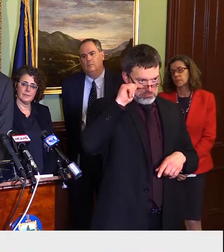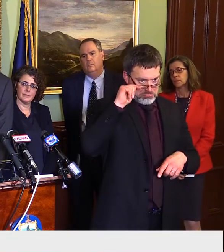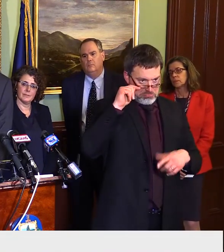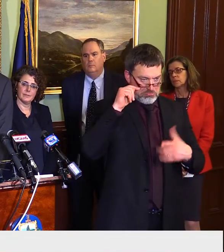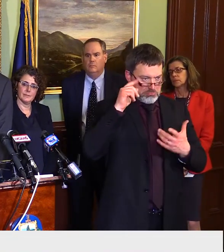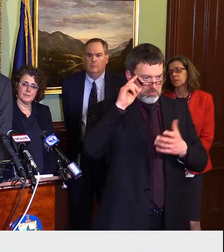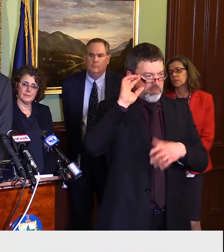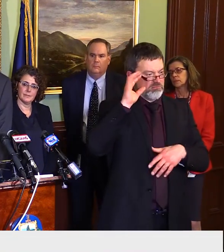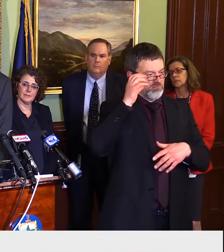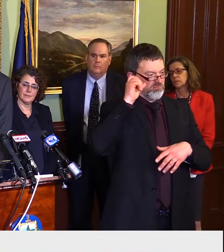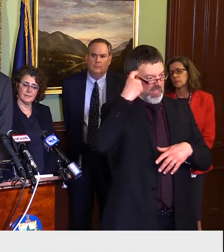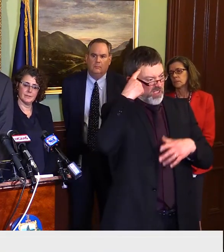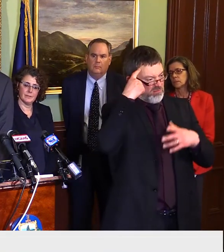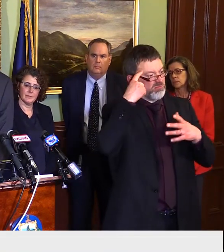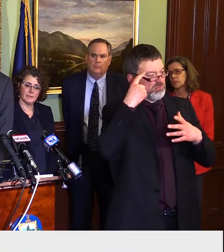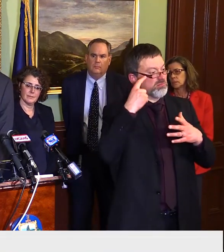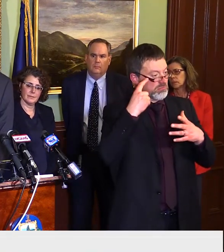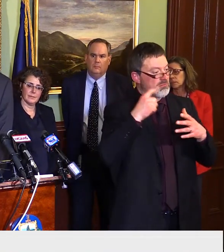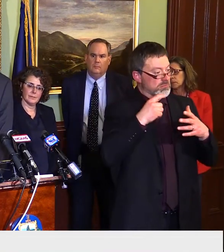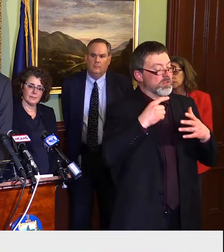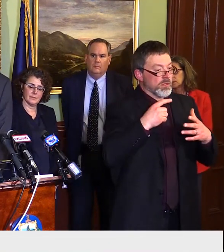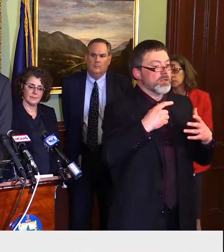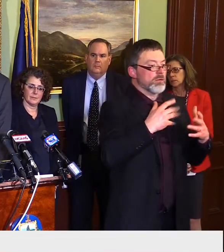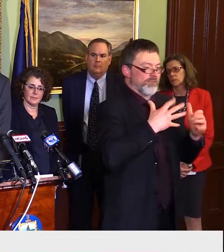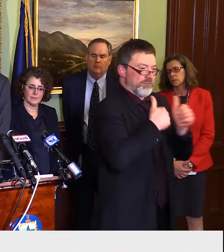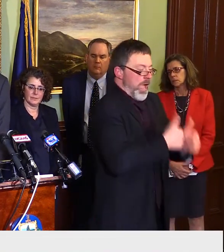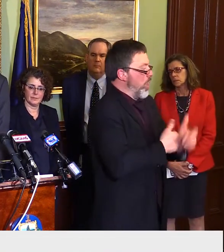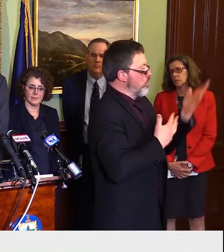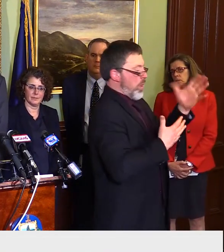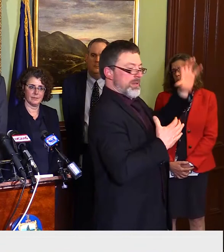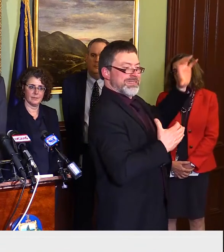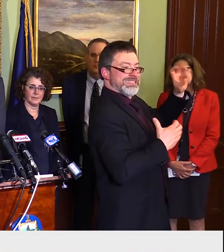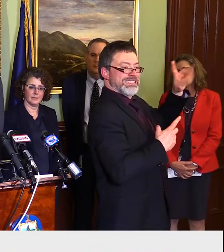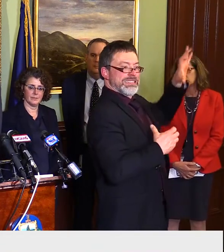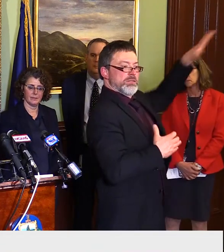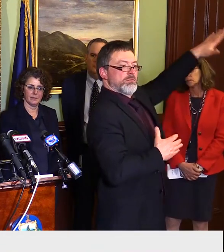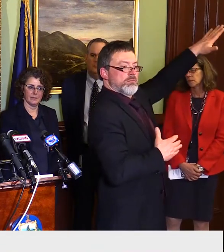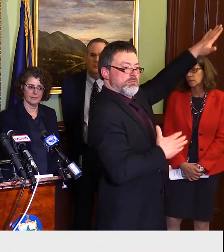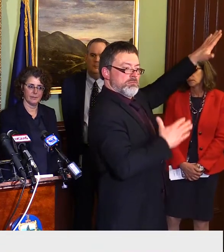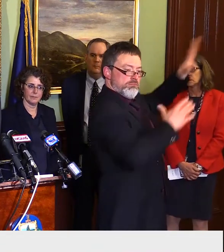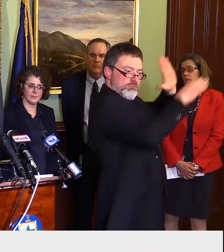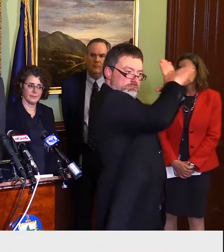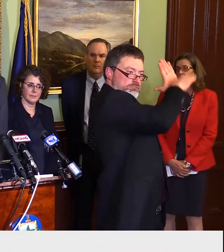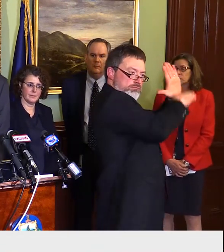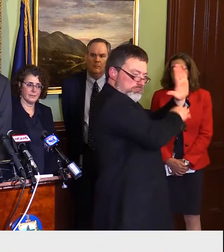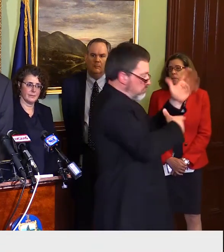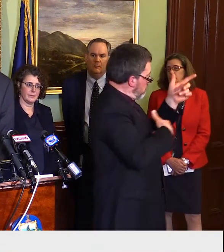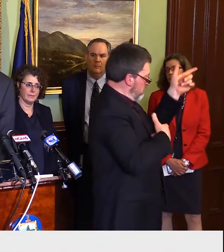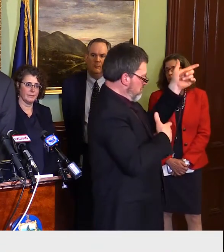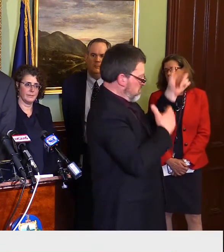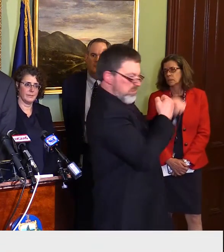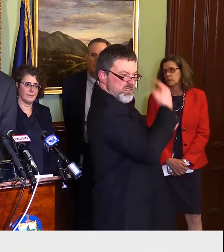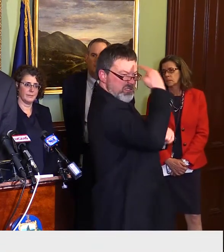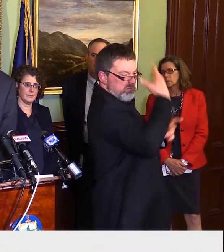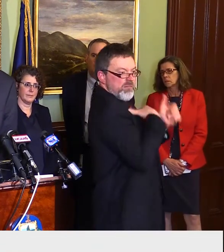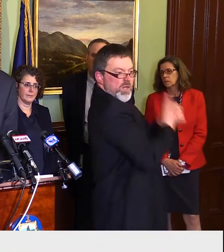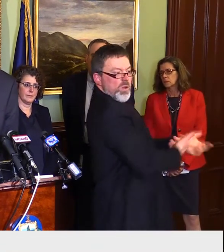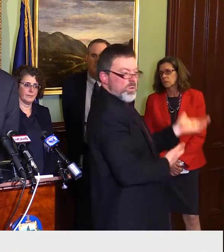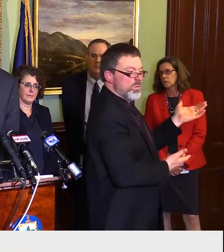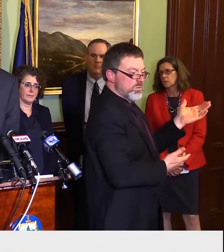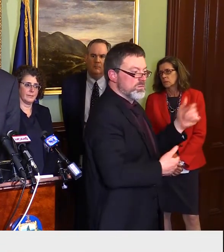travelers who come back to Vermont from Washington State or Florida may be a higher risk than travelers coming back from